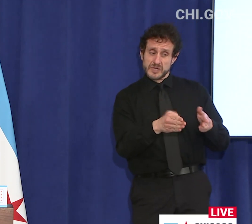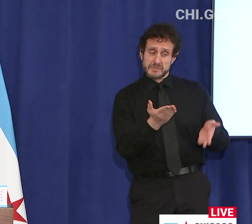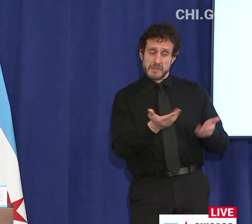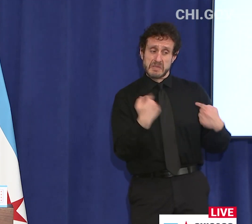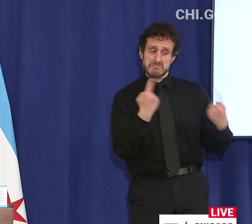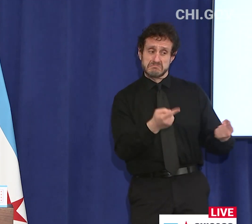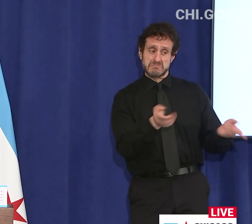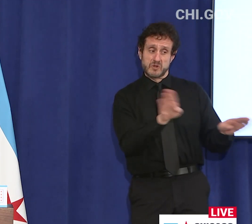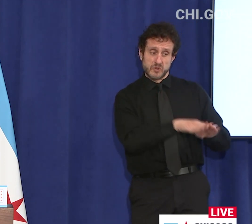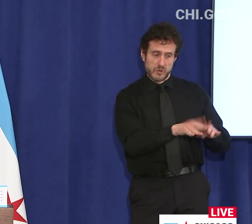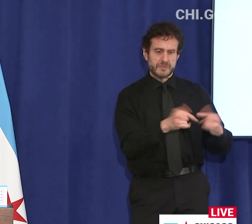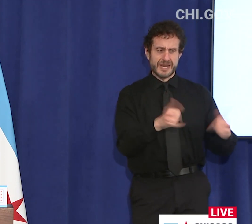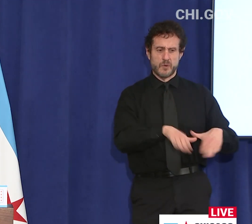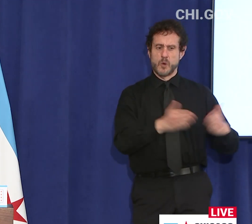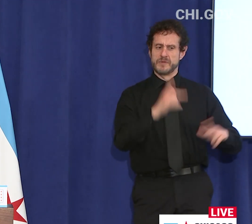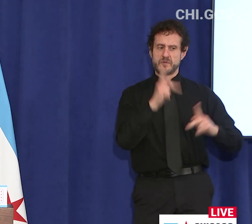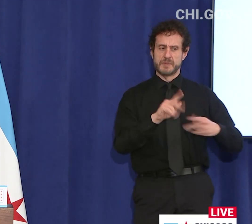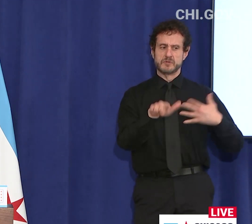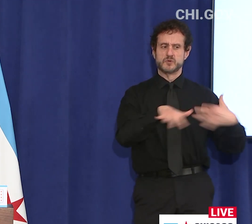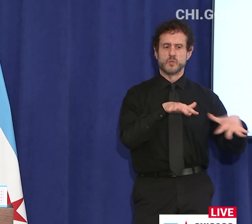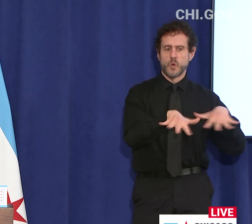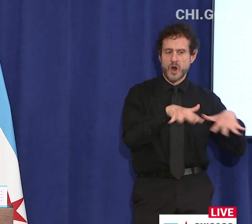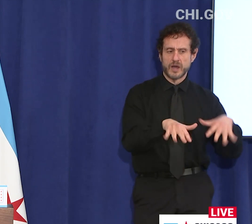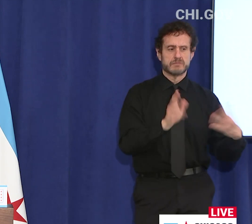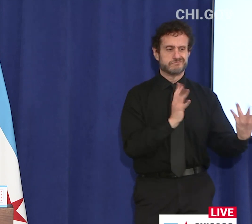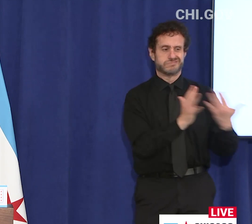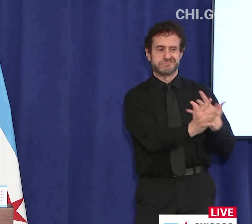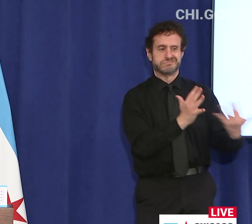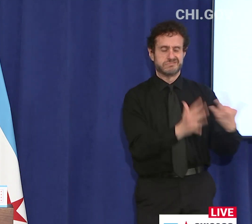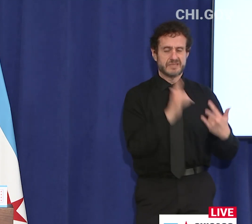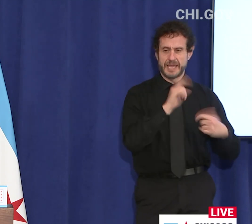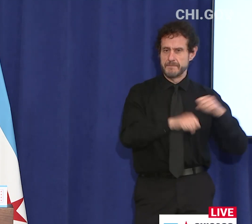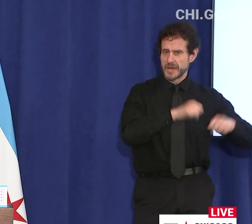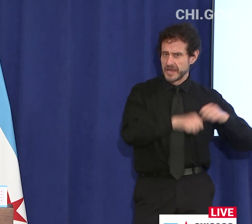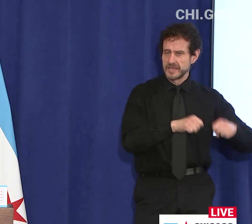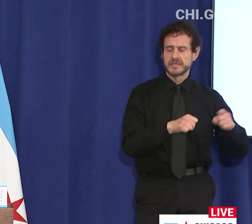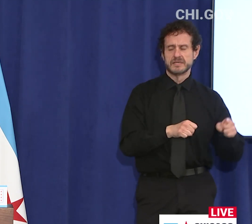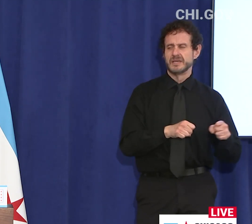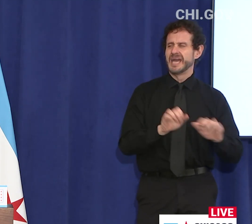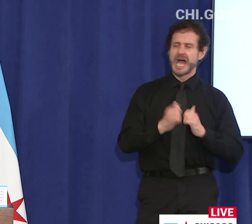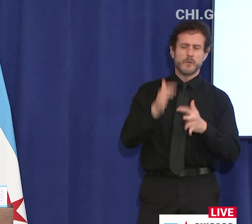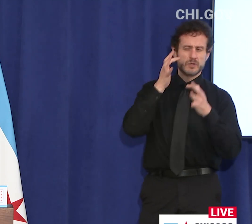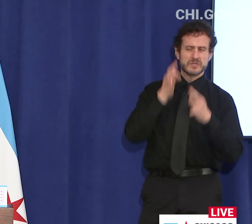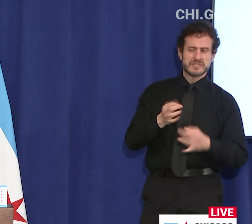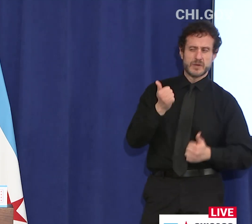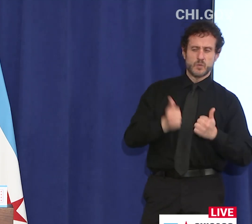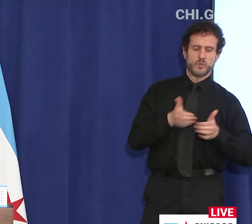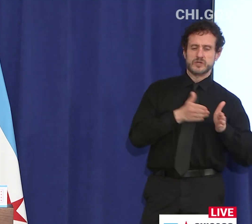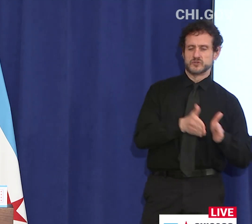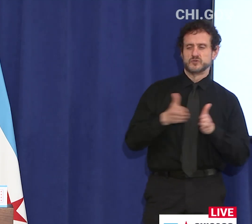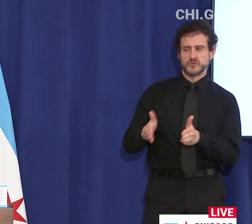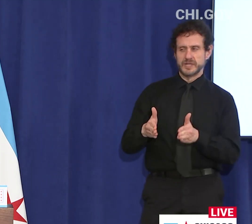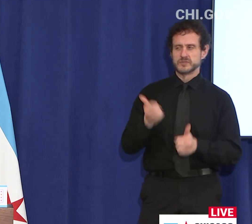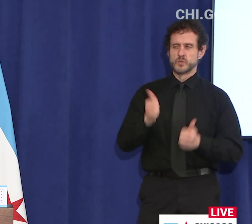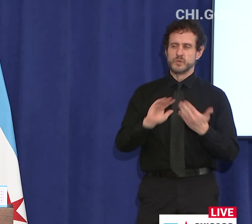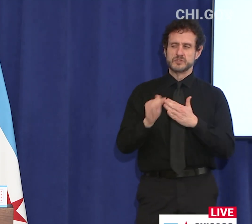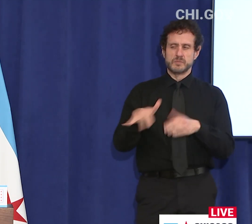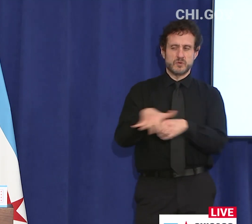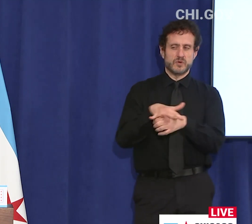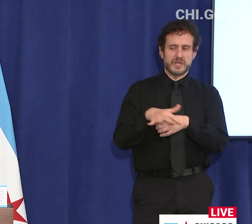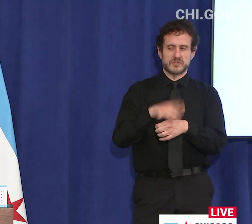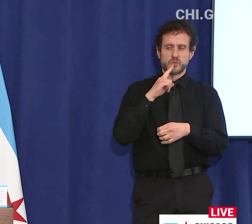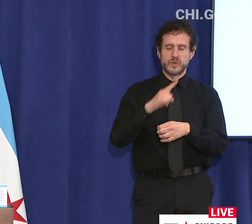bike. Will Jones from ABC7 is asking, how are you going about deciding which streets and communities will take part in the